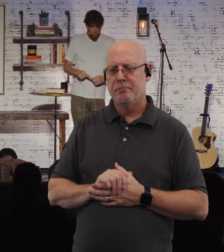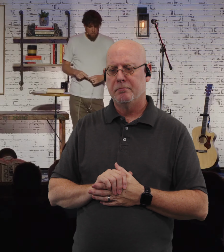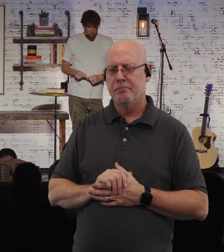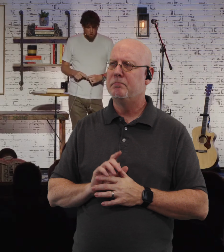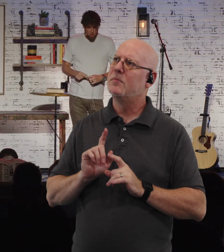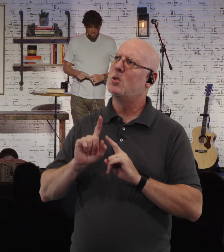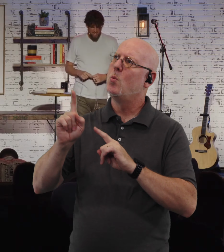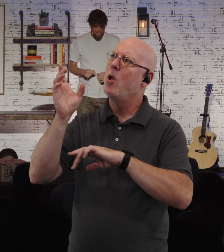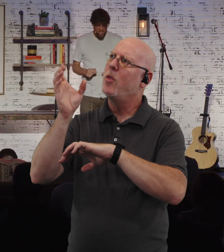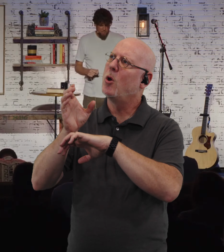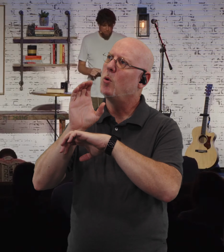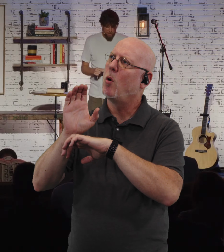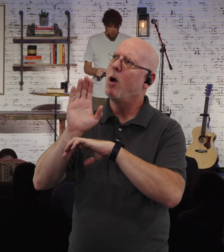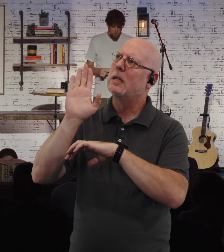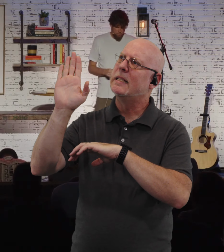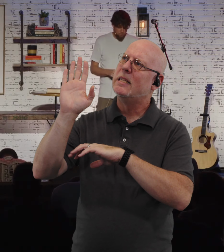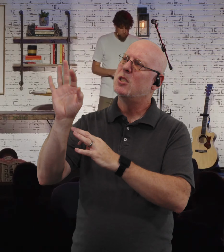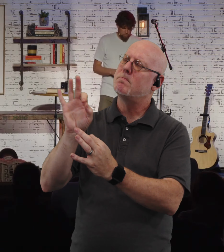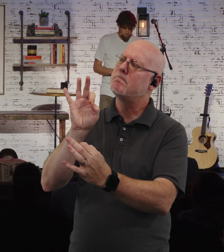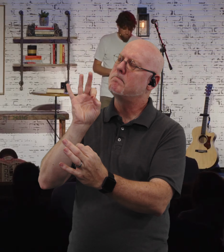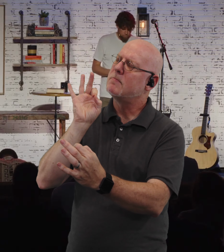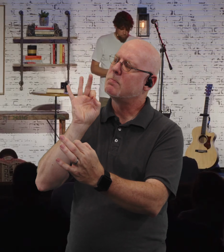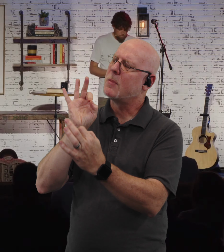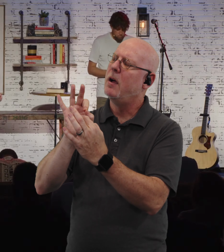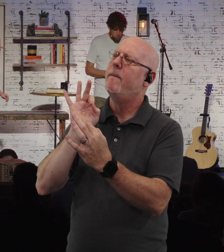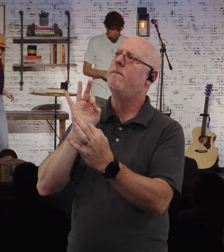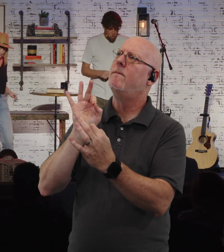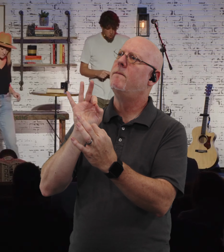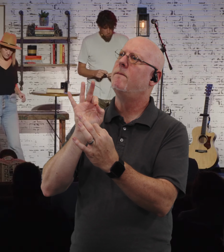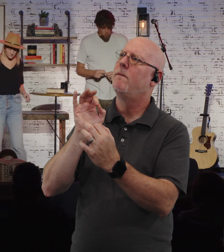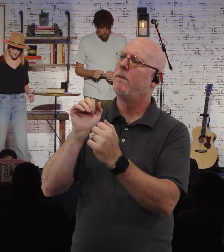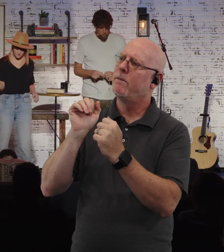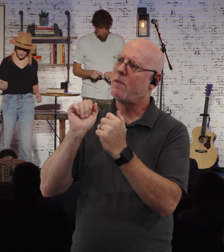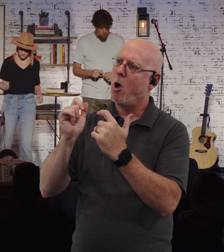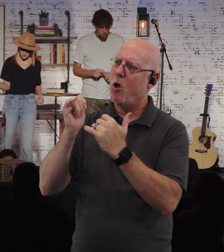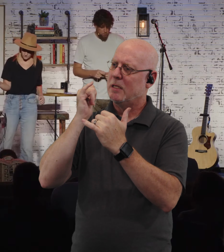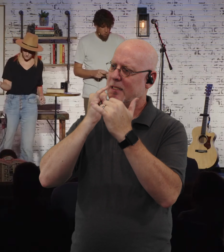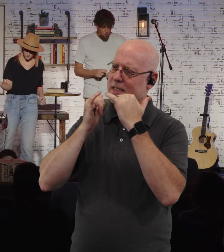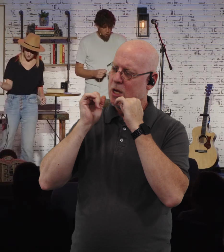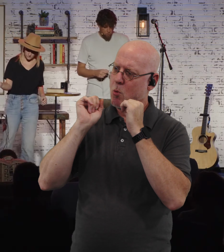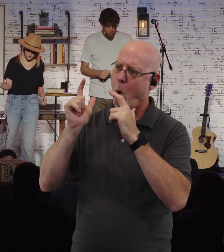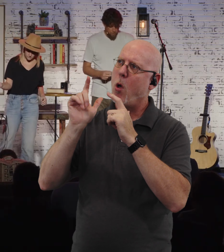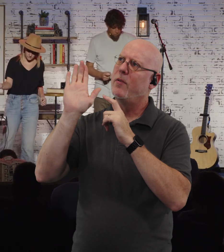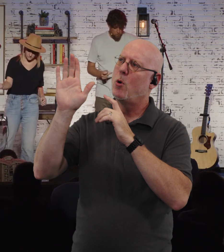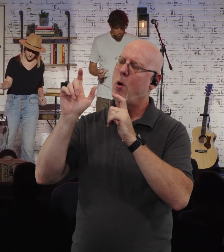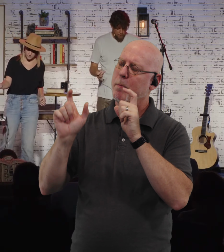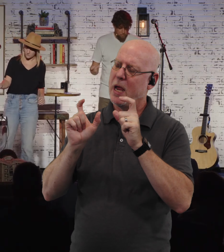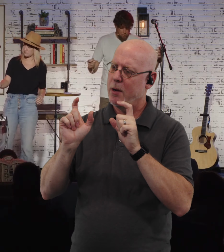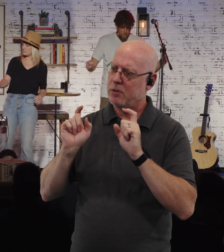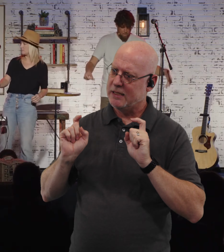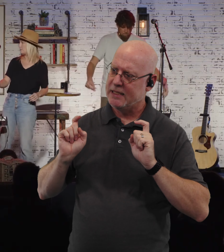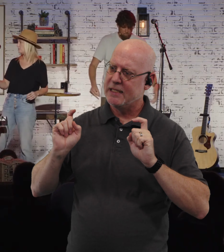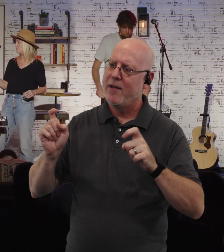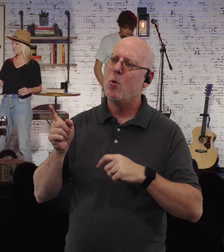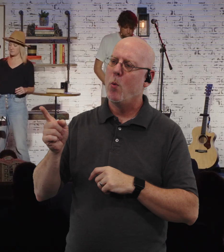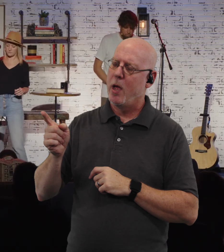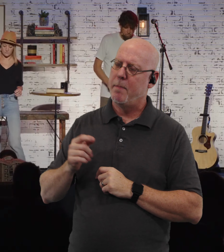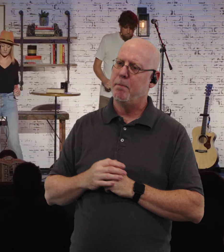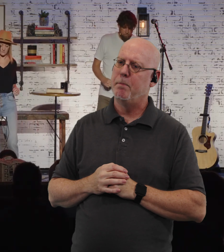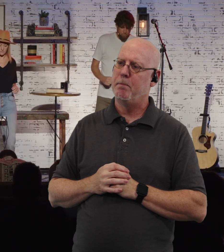And he went to the cross, and in his perfection, all the transgression of all of your people was laid upon him.